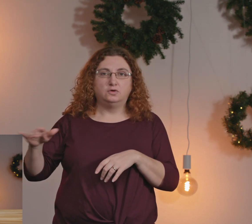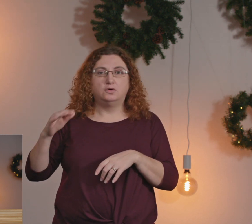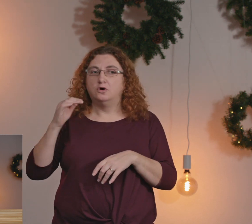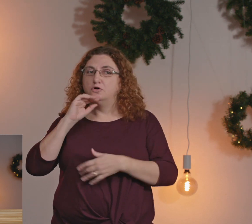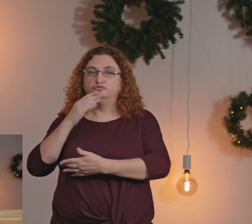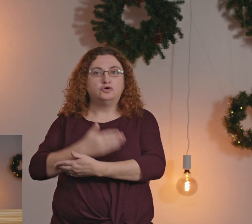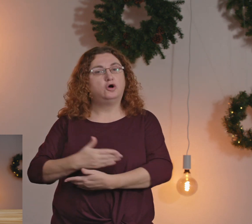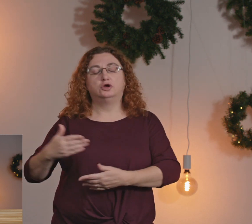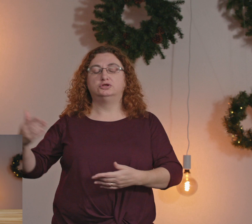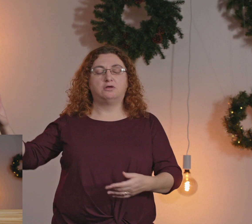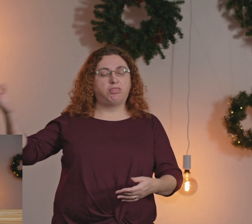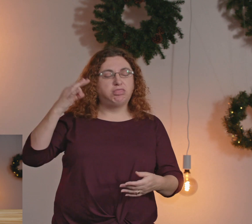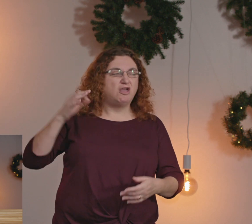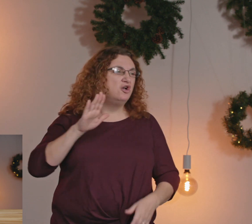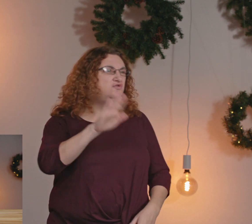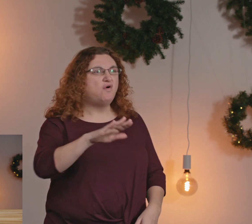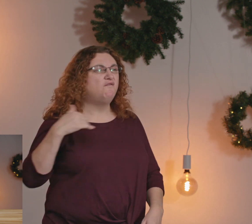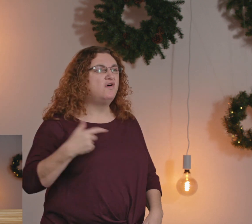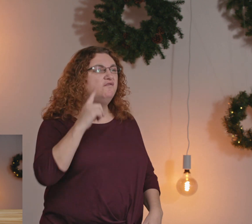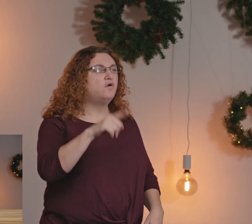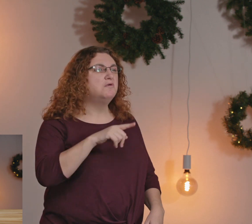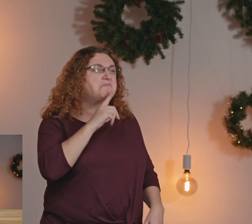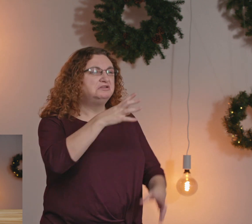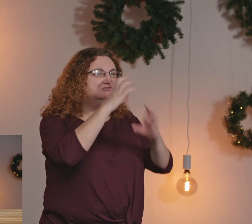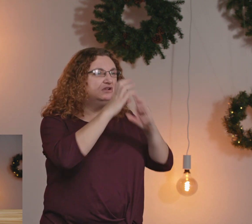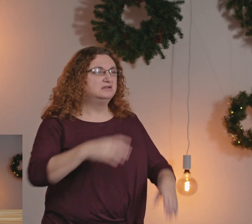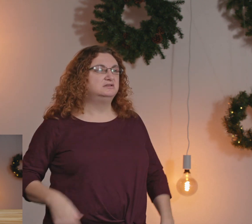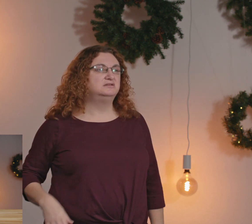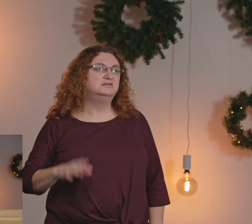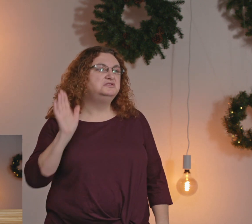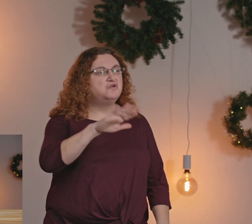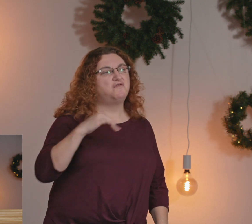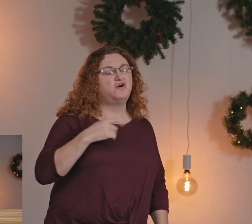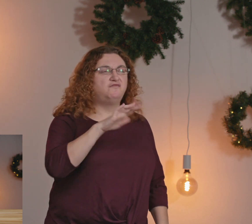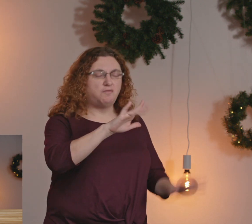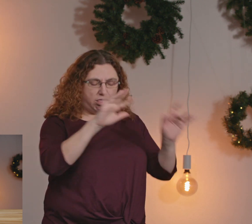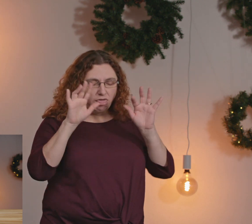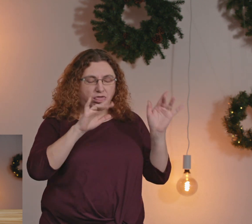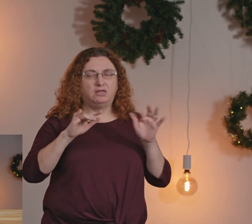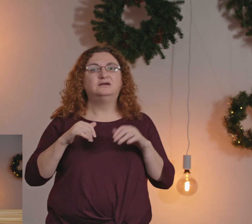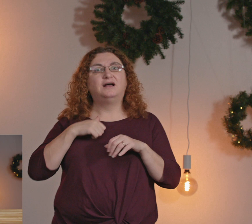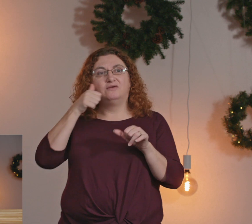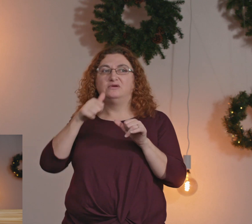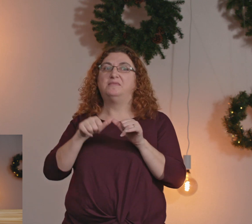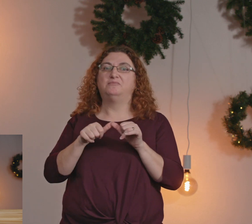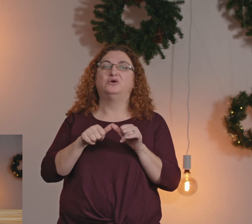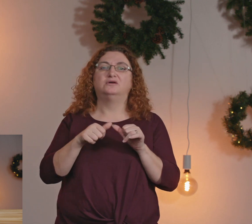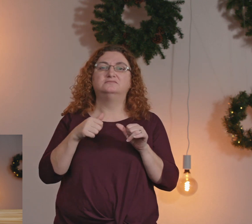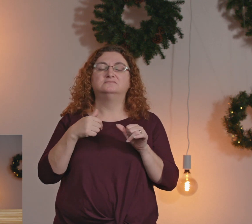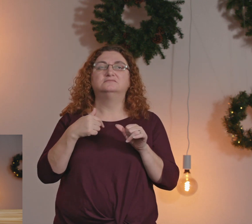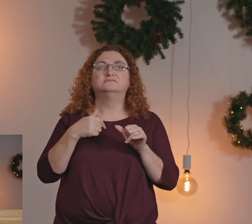fault, she said, for being so strict. My friend told me, I remember standing before the plate glass window in my living